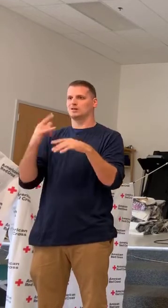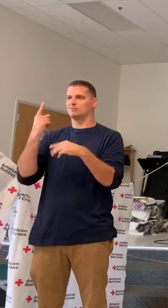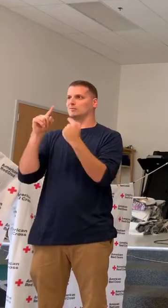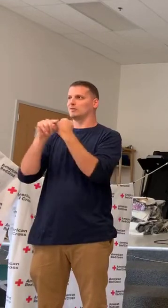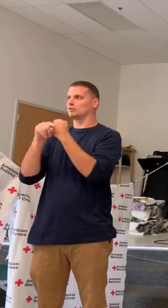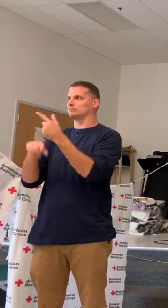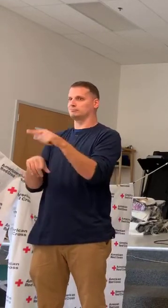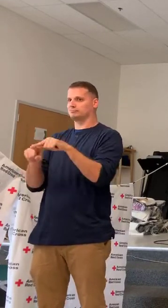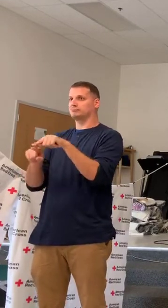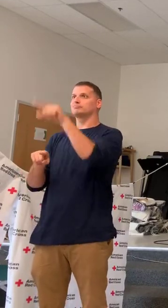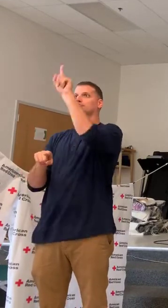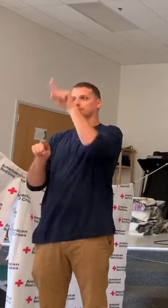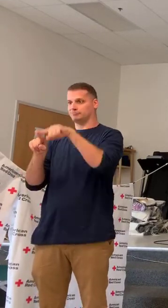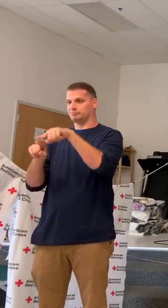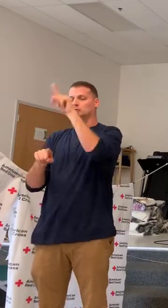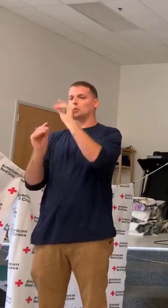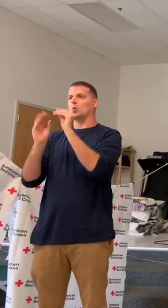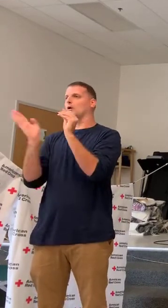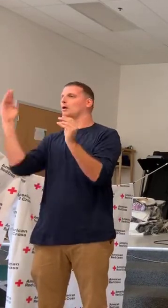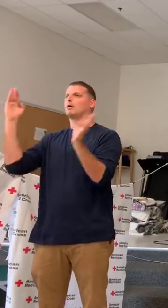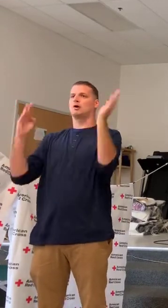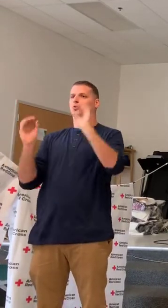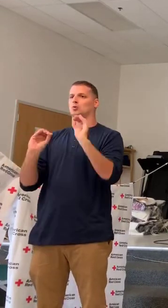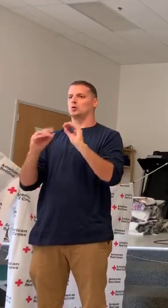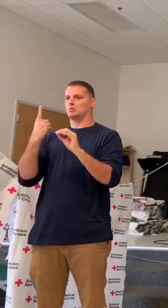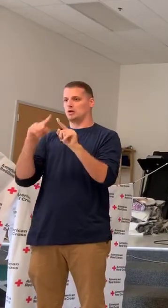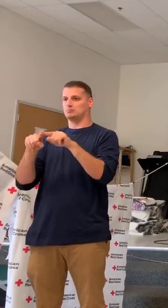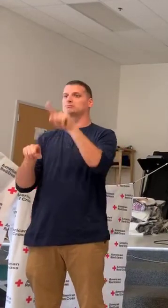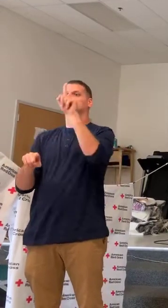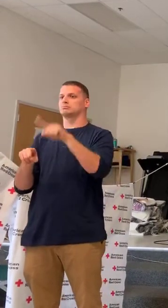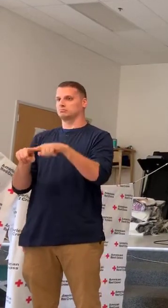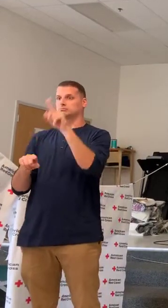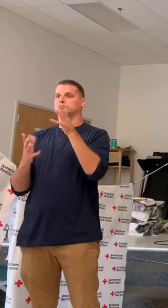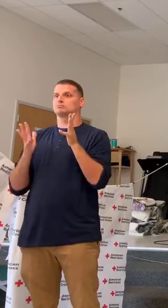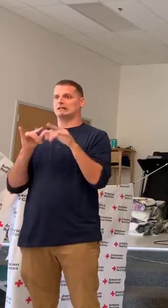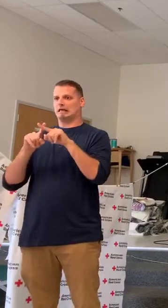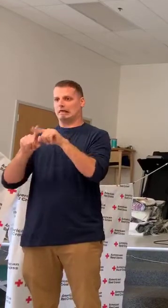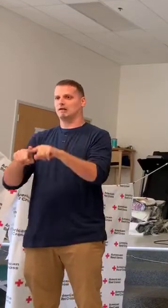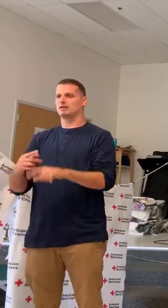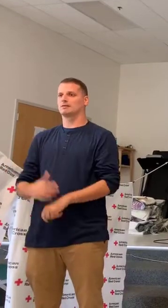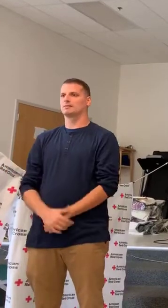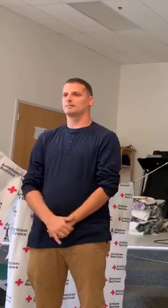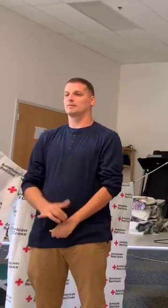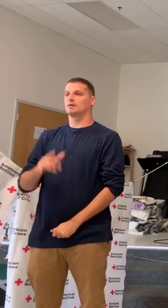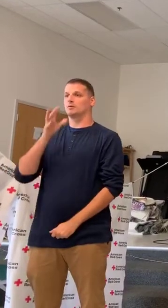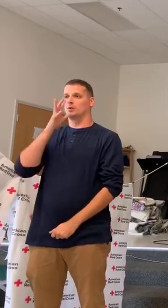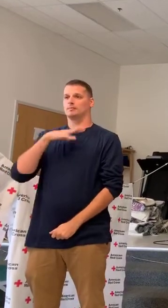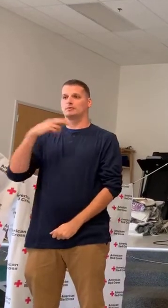And what just about a shorter pilot car line for nighttime, like 9 p.m. to 9 a.m.